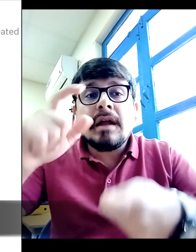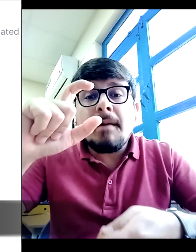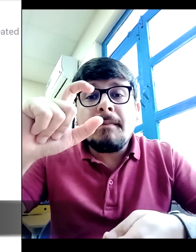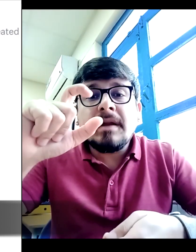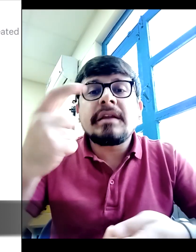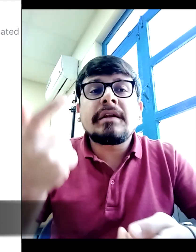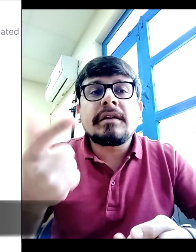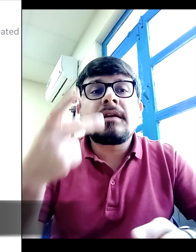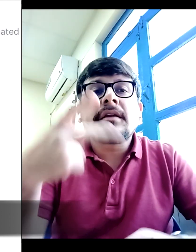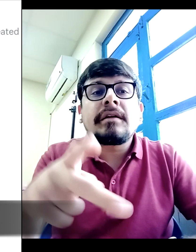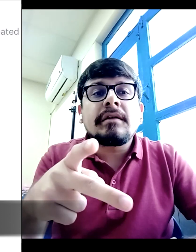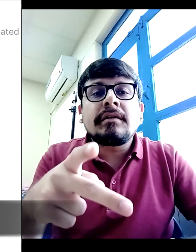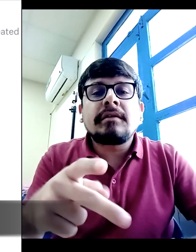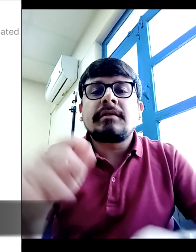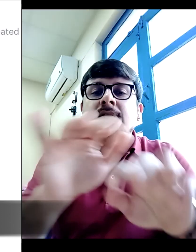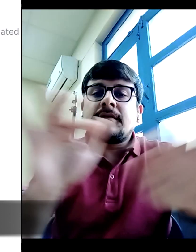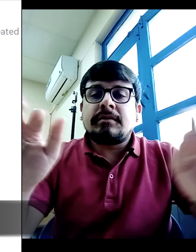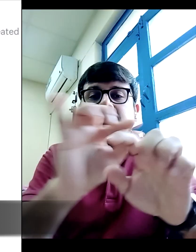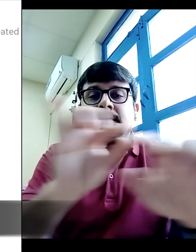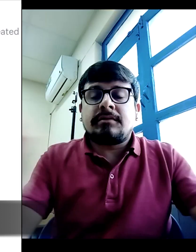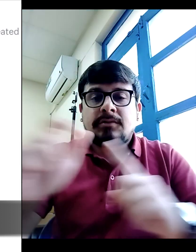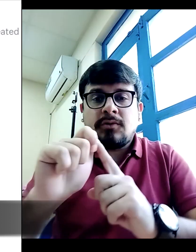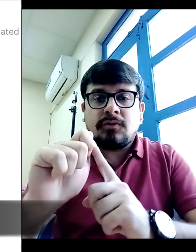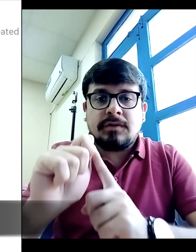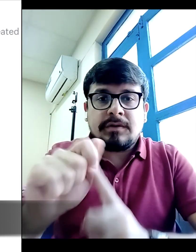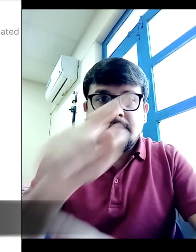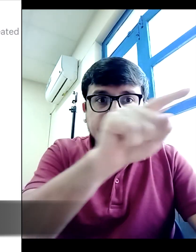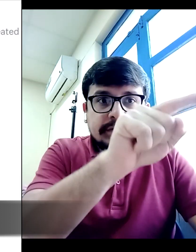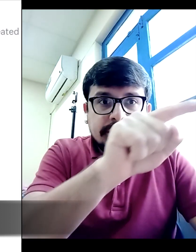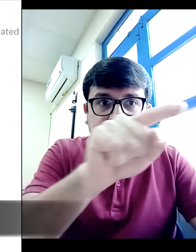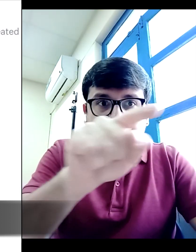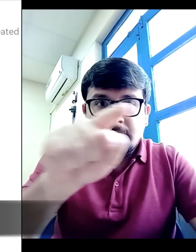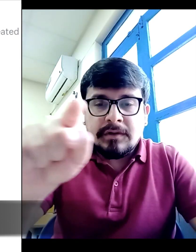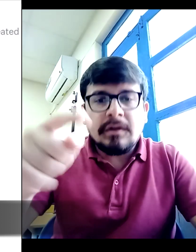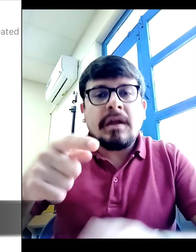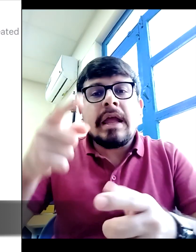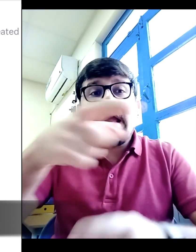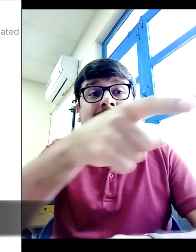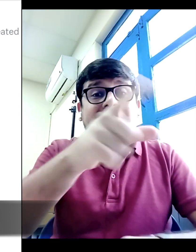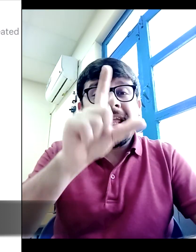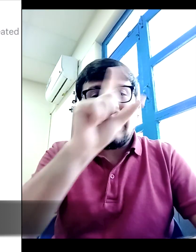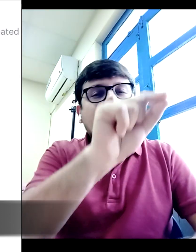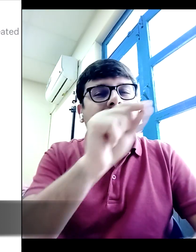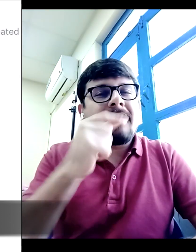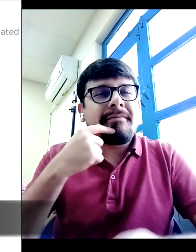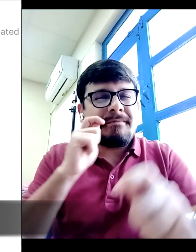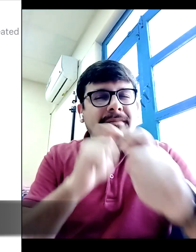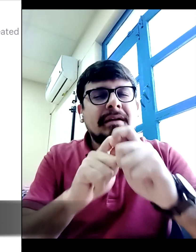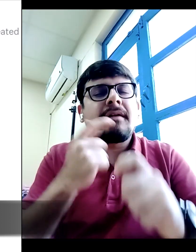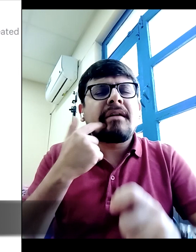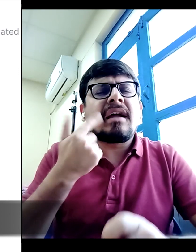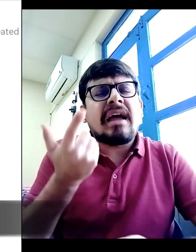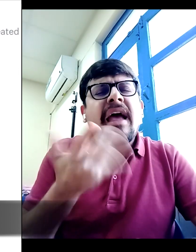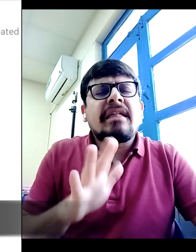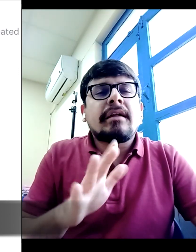This is the name of my company. Now I can also give a slogan.